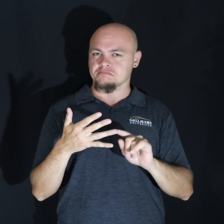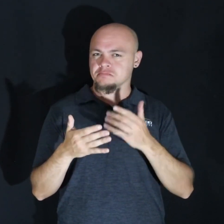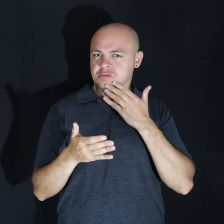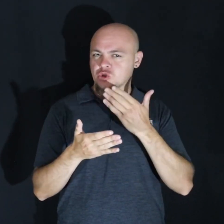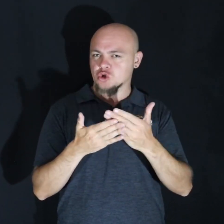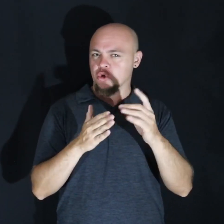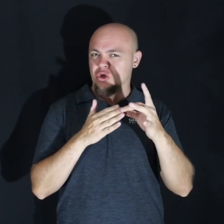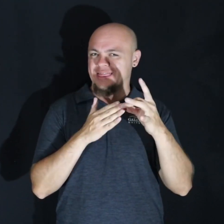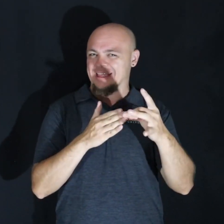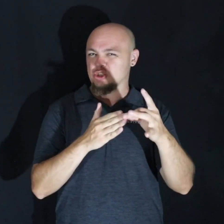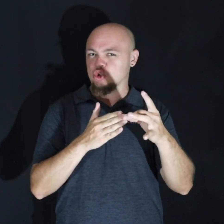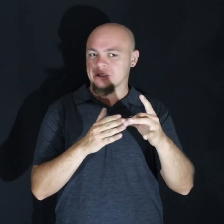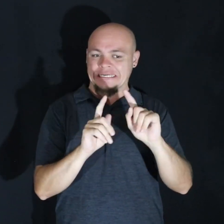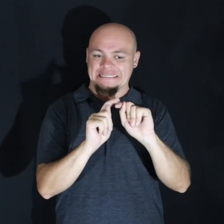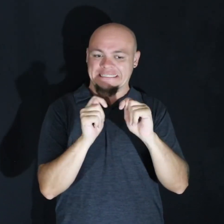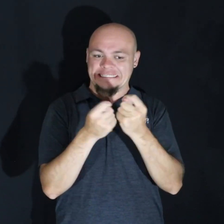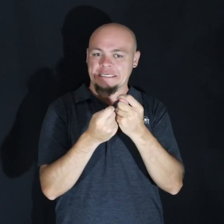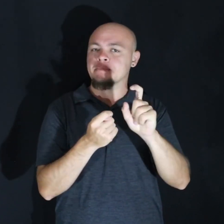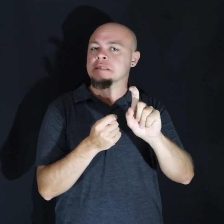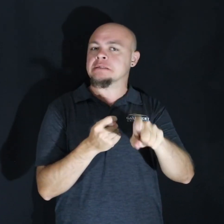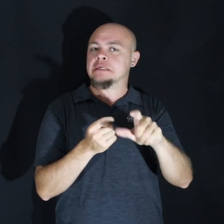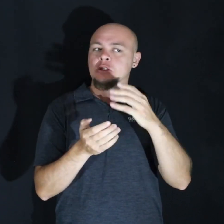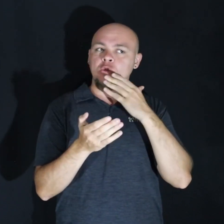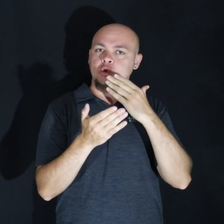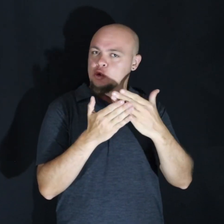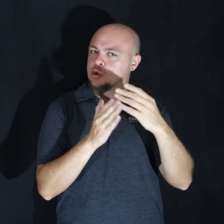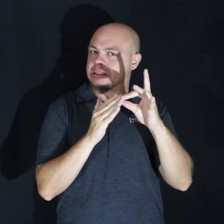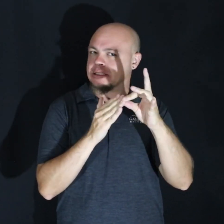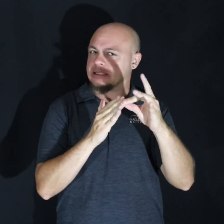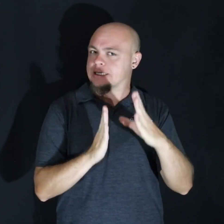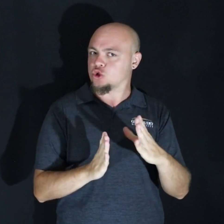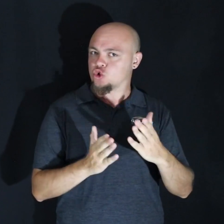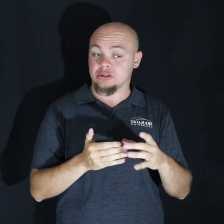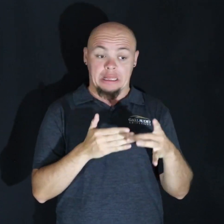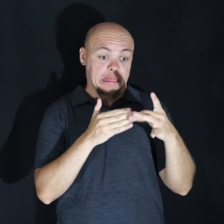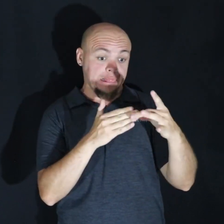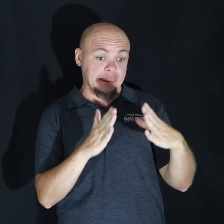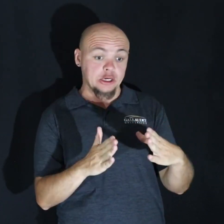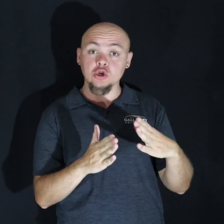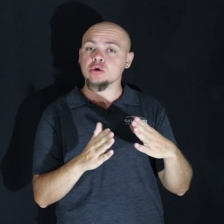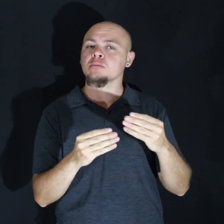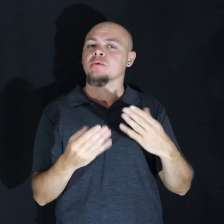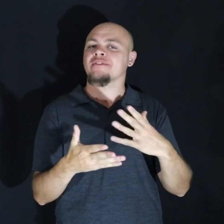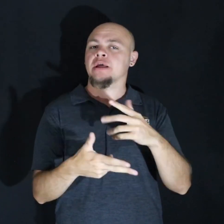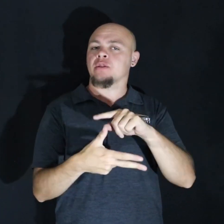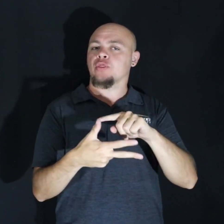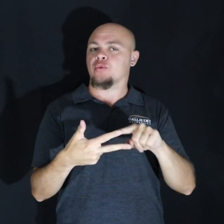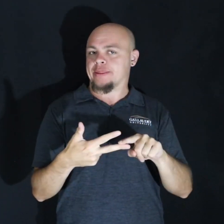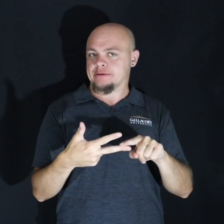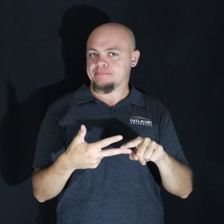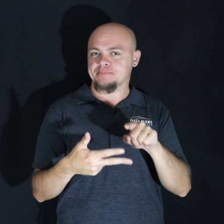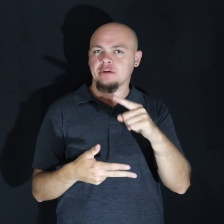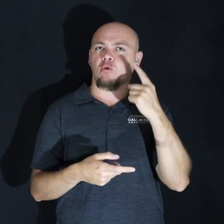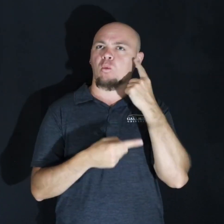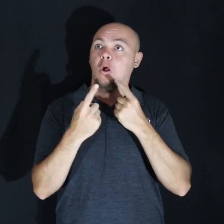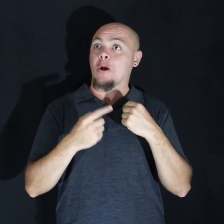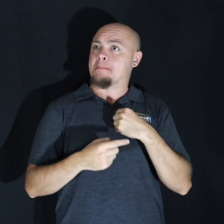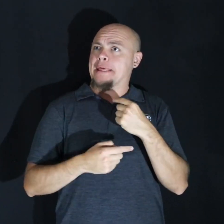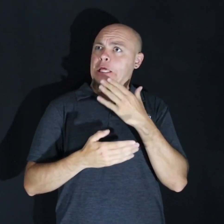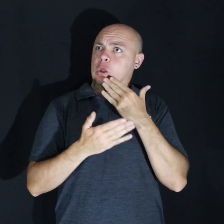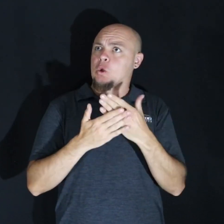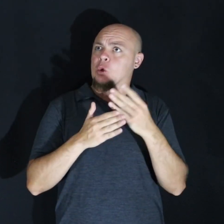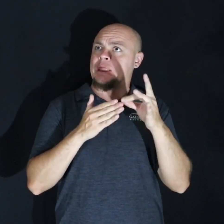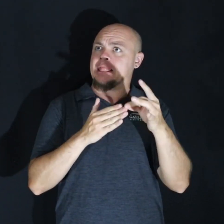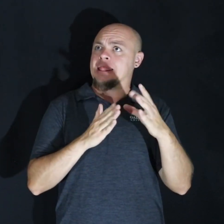leadership. Teams need a good leader. And a good leader provides 3 things. So if you're wondering if you're a good leader,